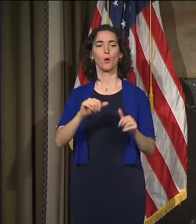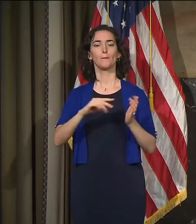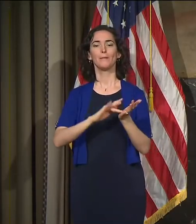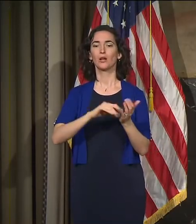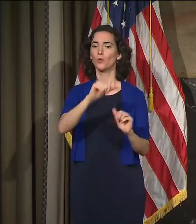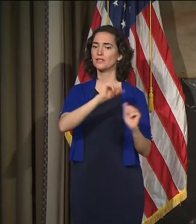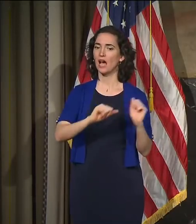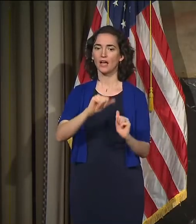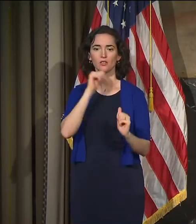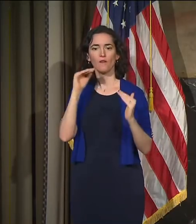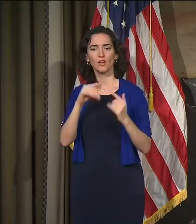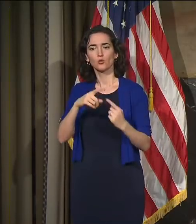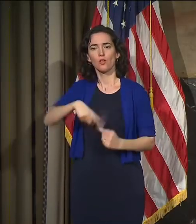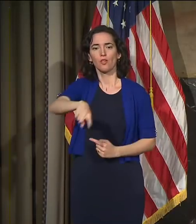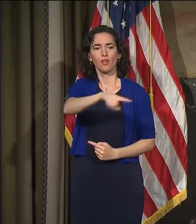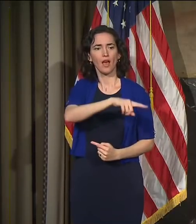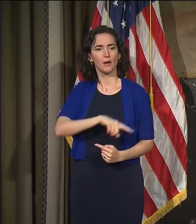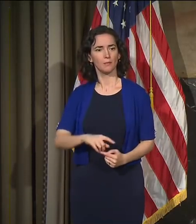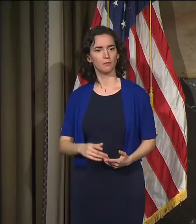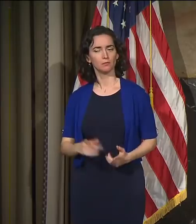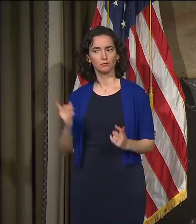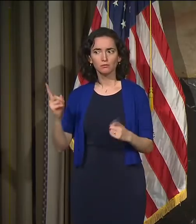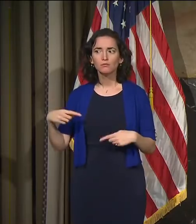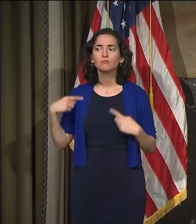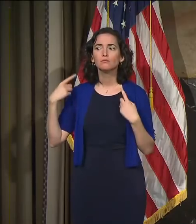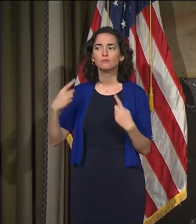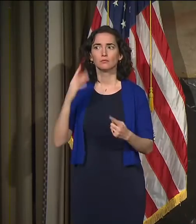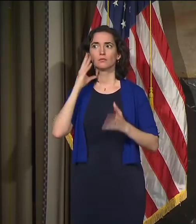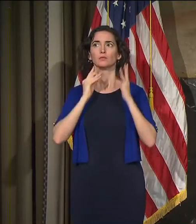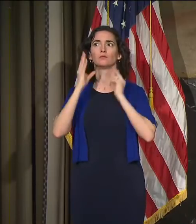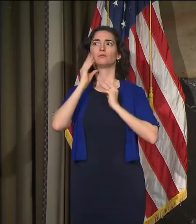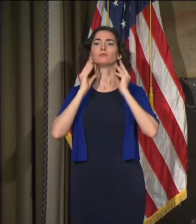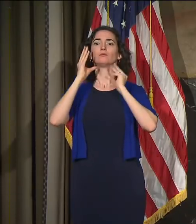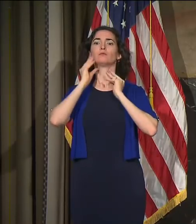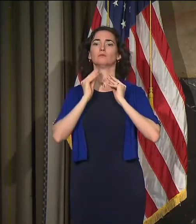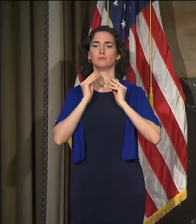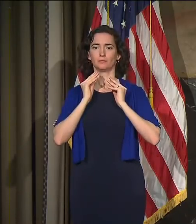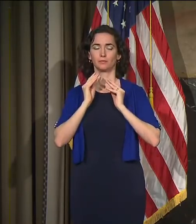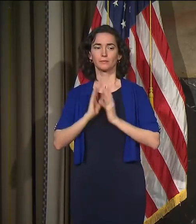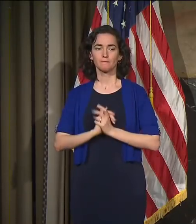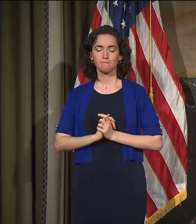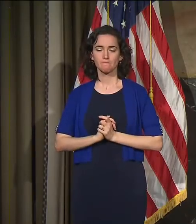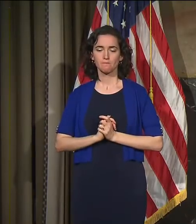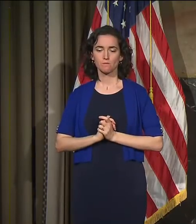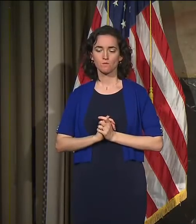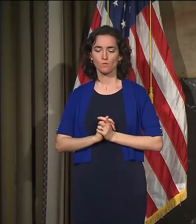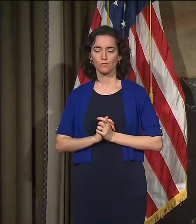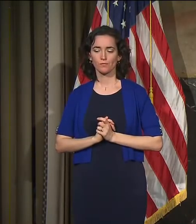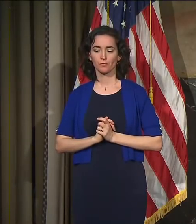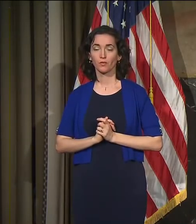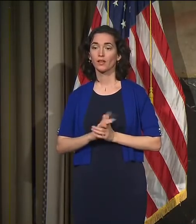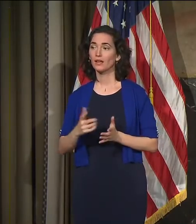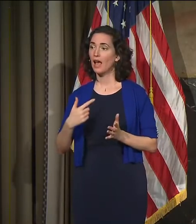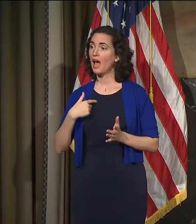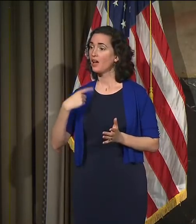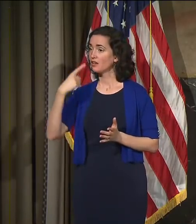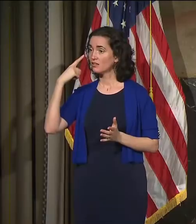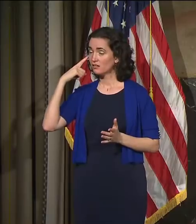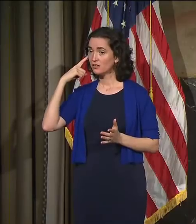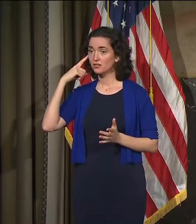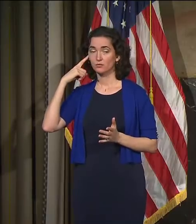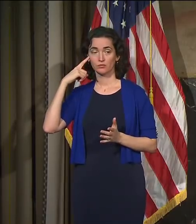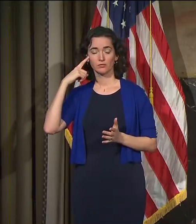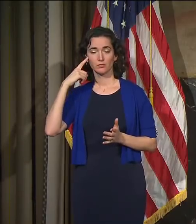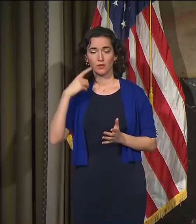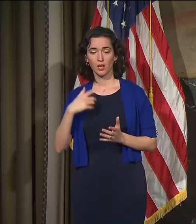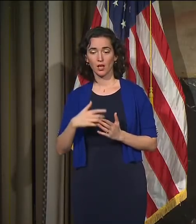science, and as things developed and so forth. Now, I think that with